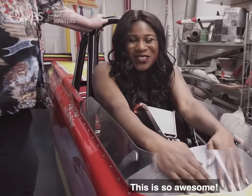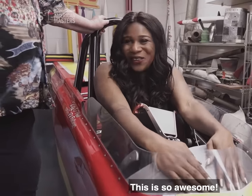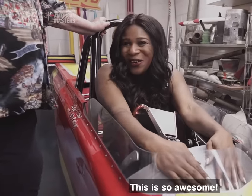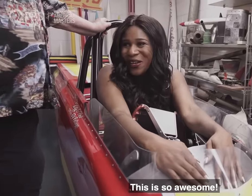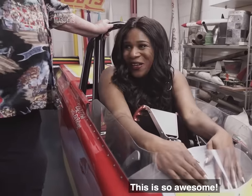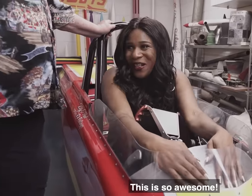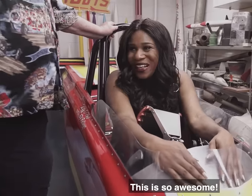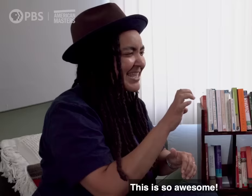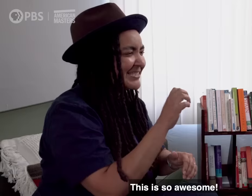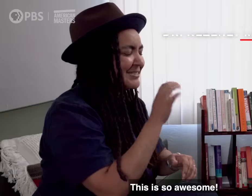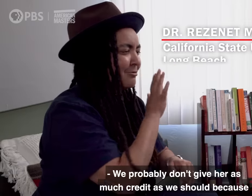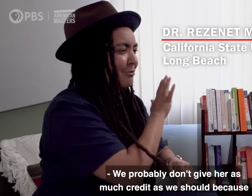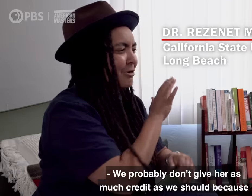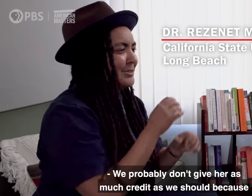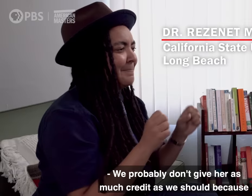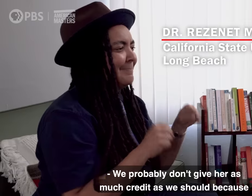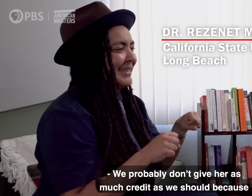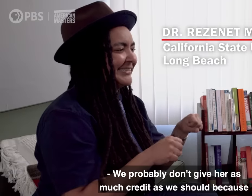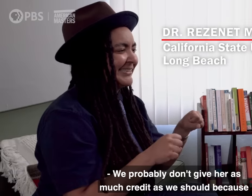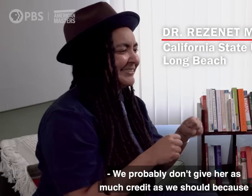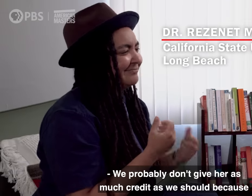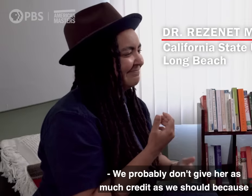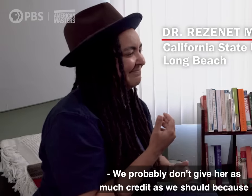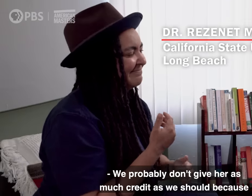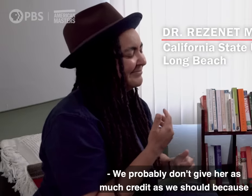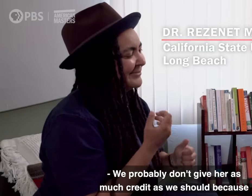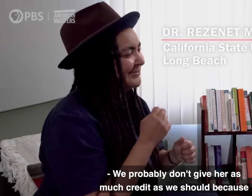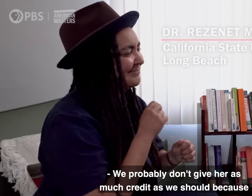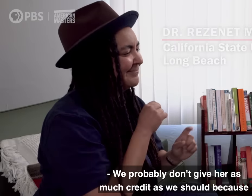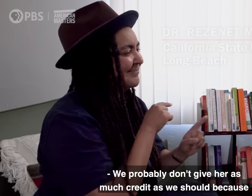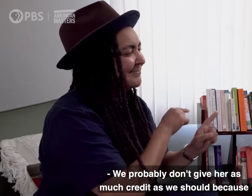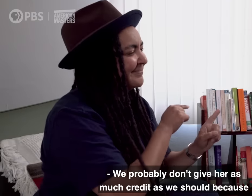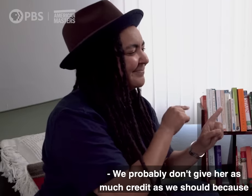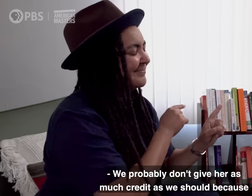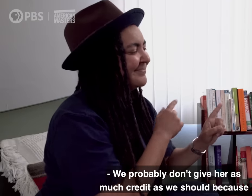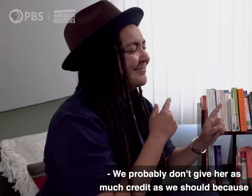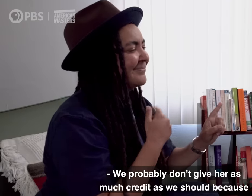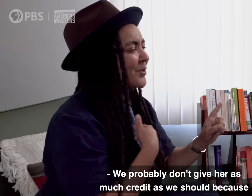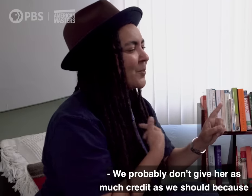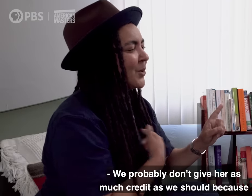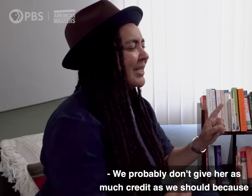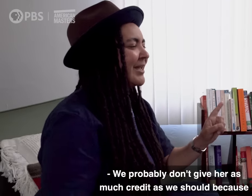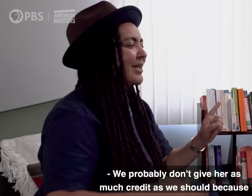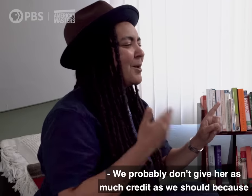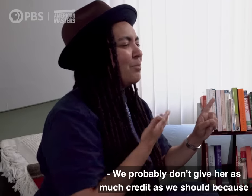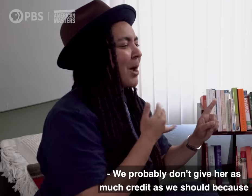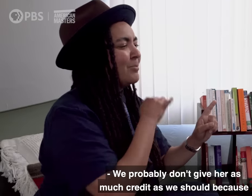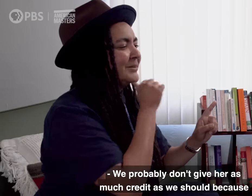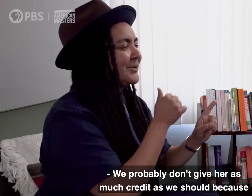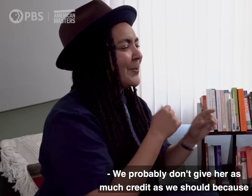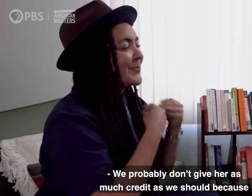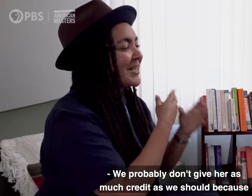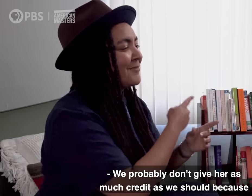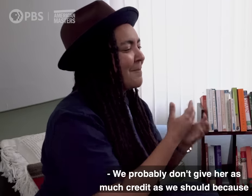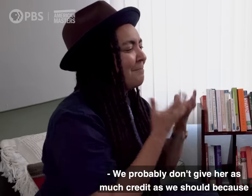awesome. We probably don't give her as much credit as we should, because